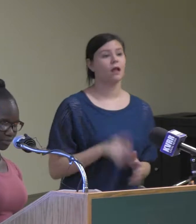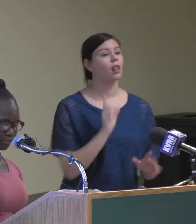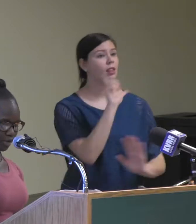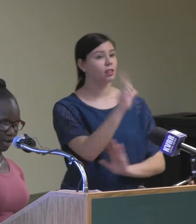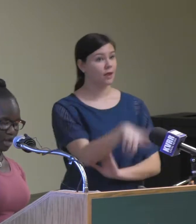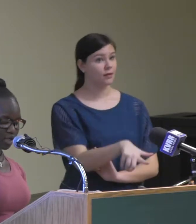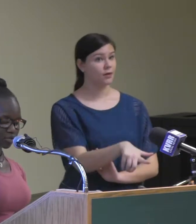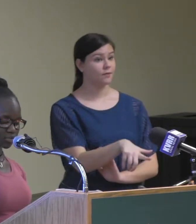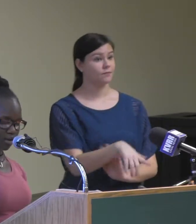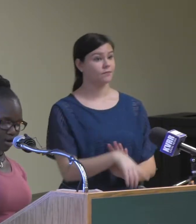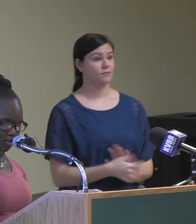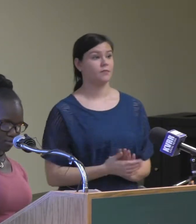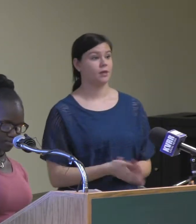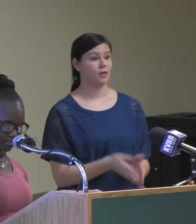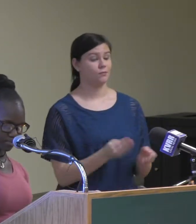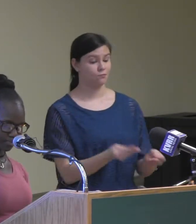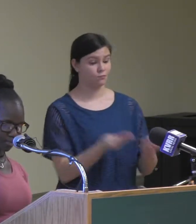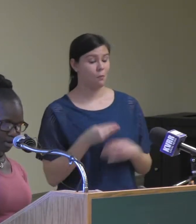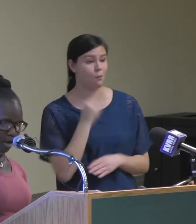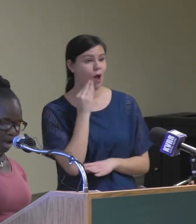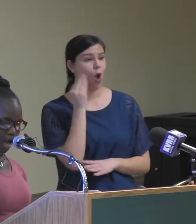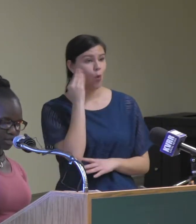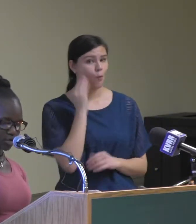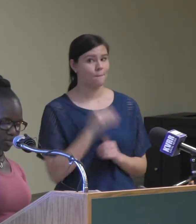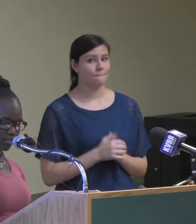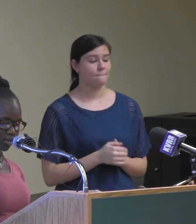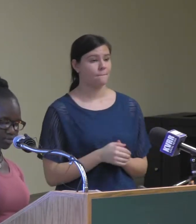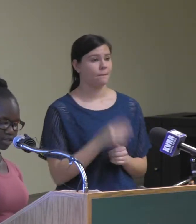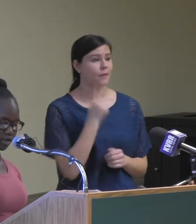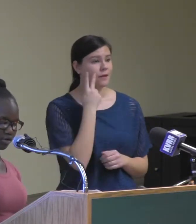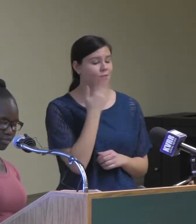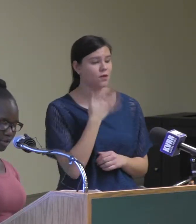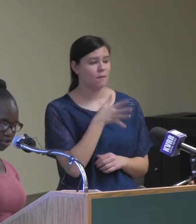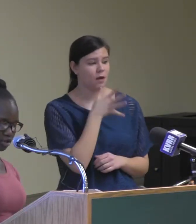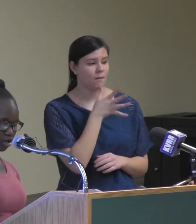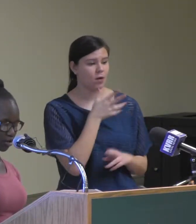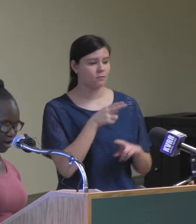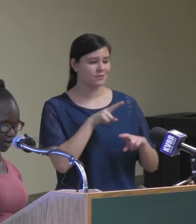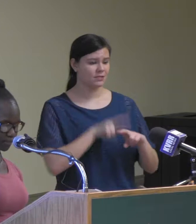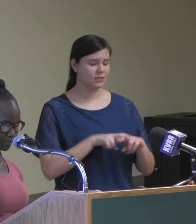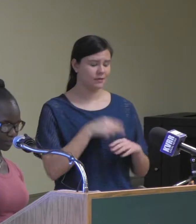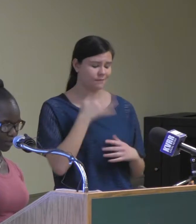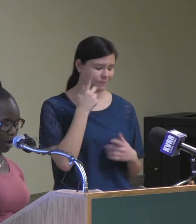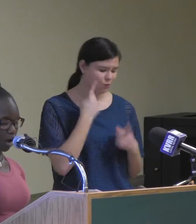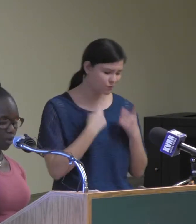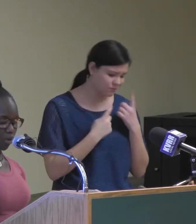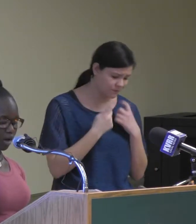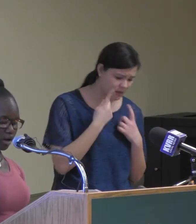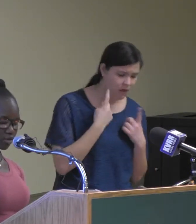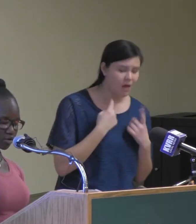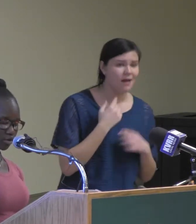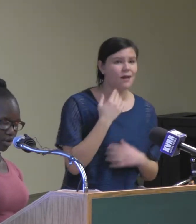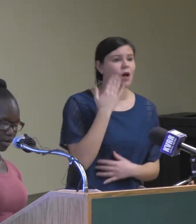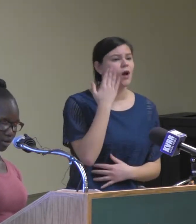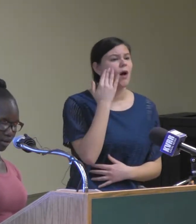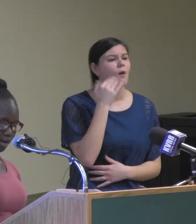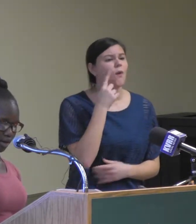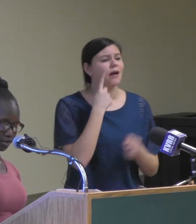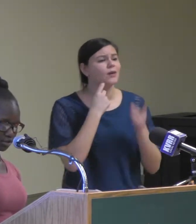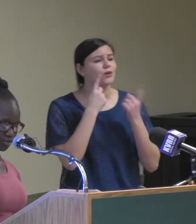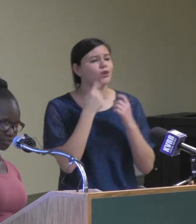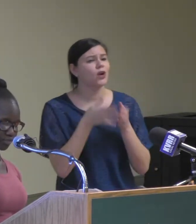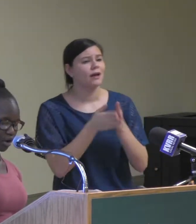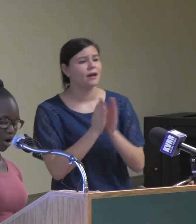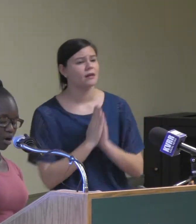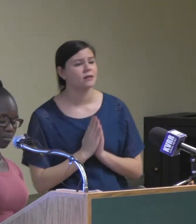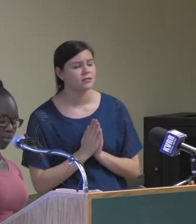Later, he was brought home. I saw my mom sitting on a bench, crying. Why are you crying? I